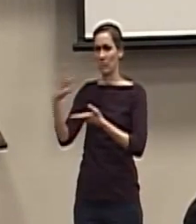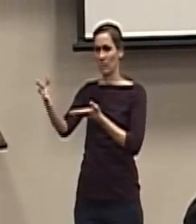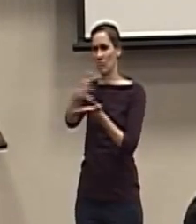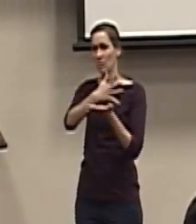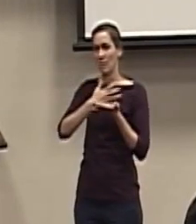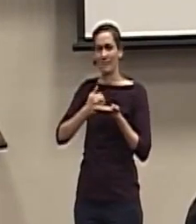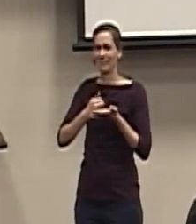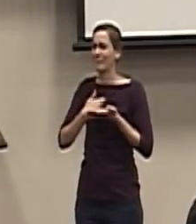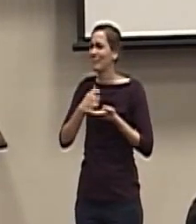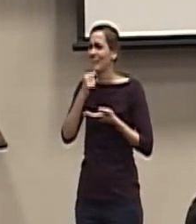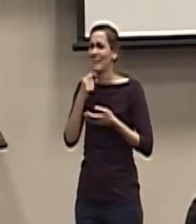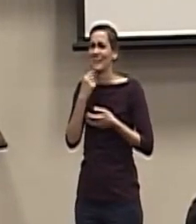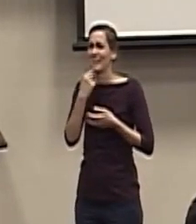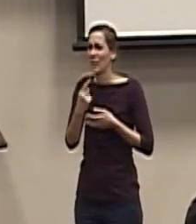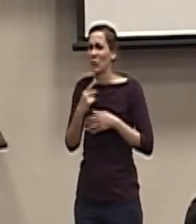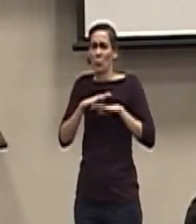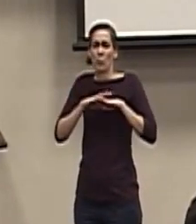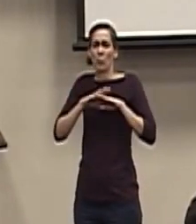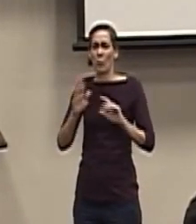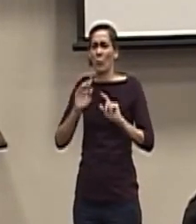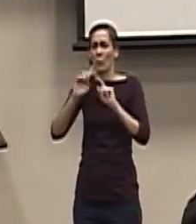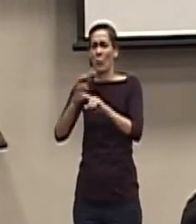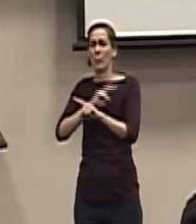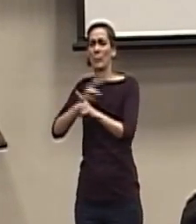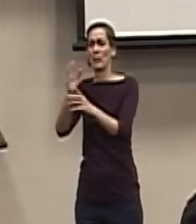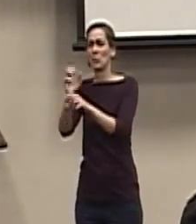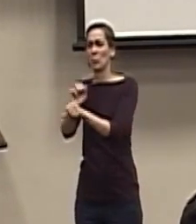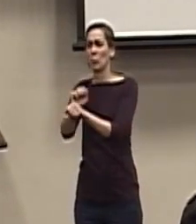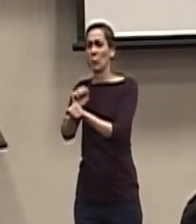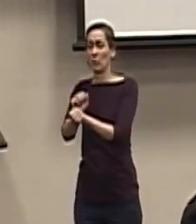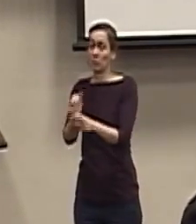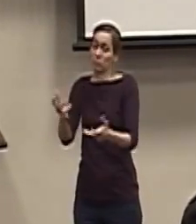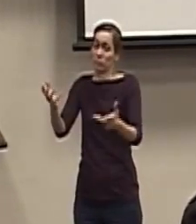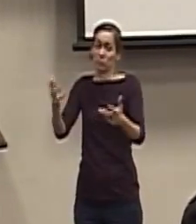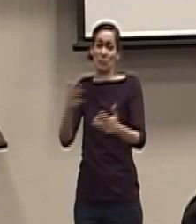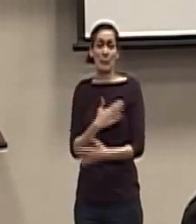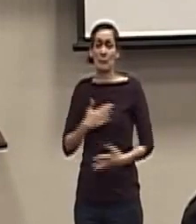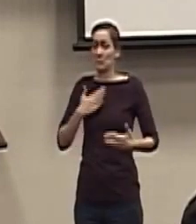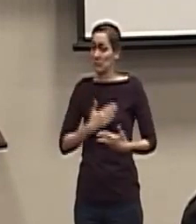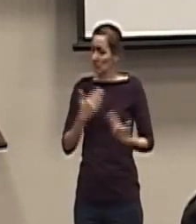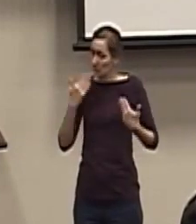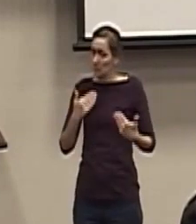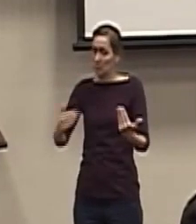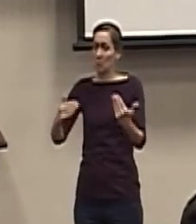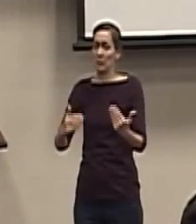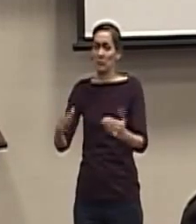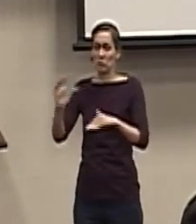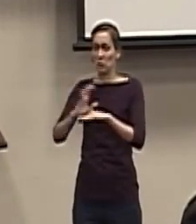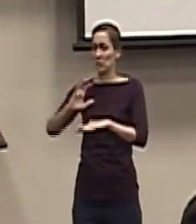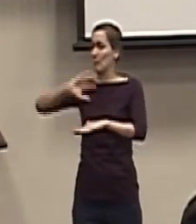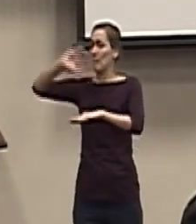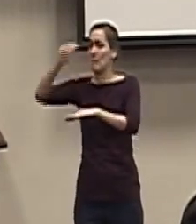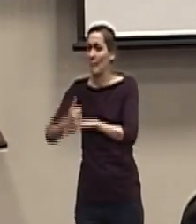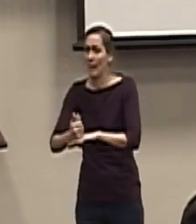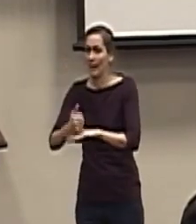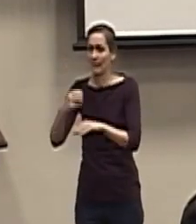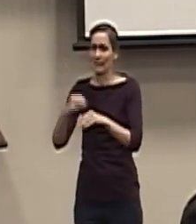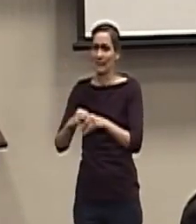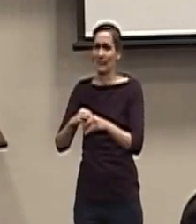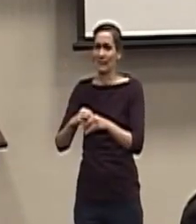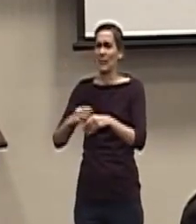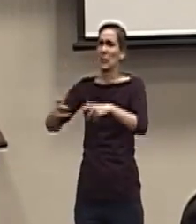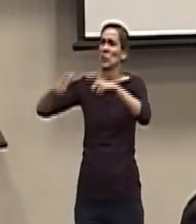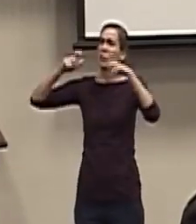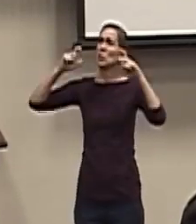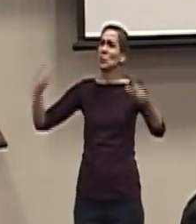I'm not telling you not to do mission work. Please, by all means, plant a church in one of the great mega